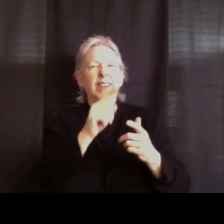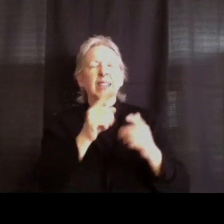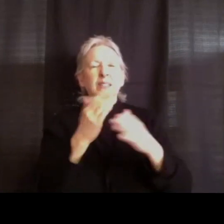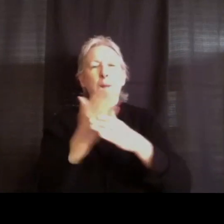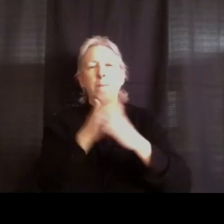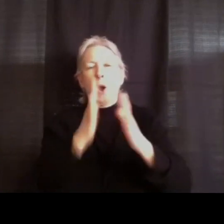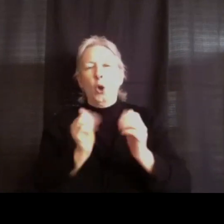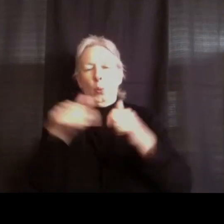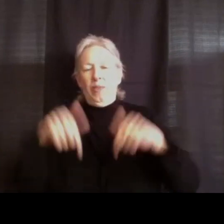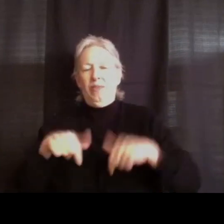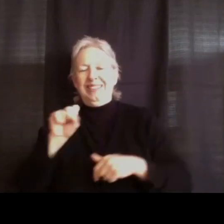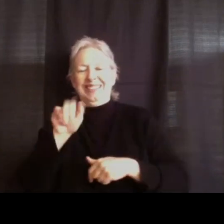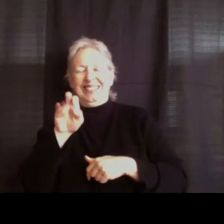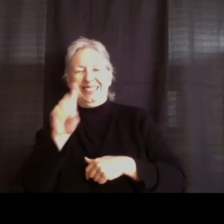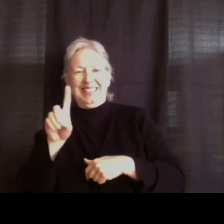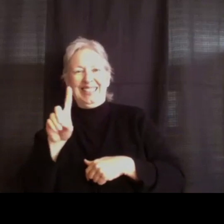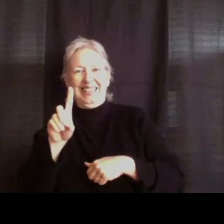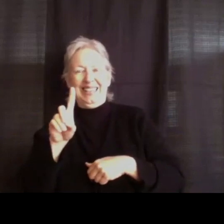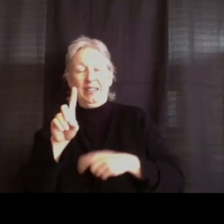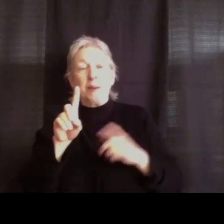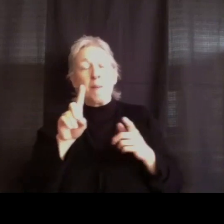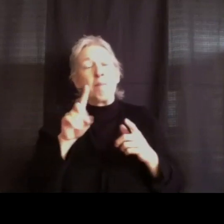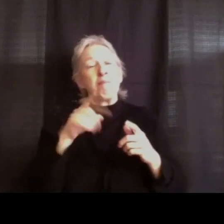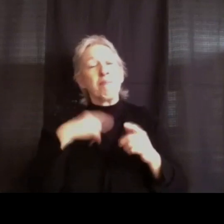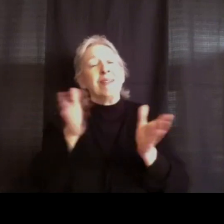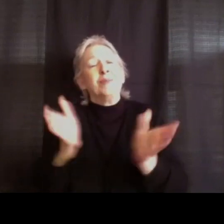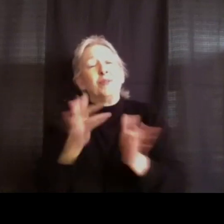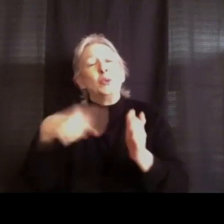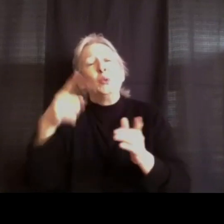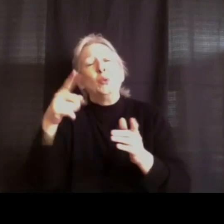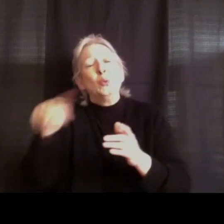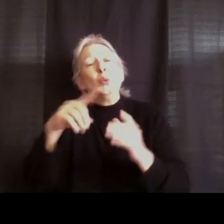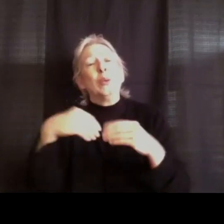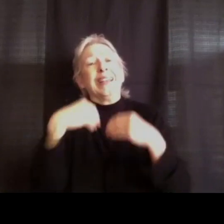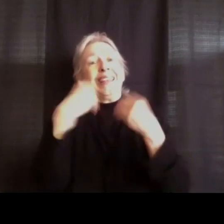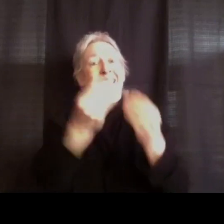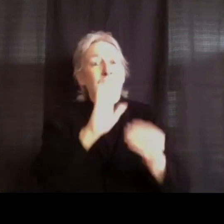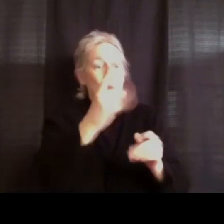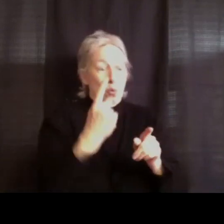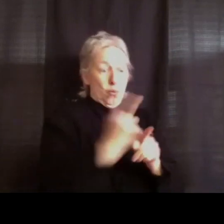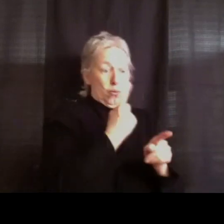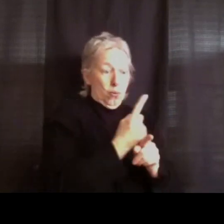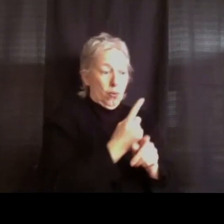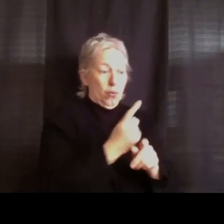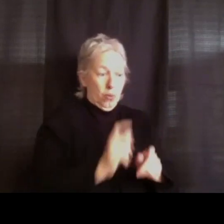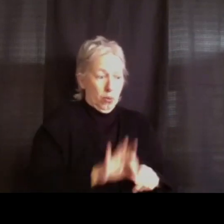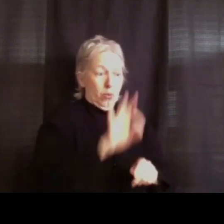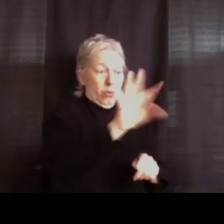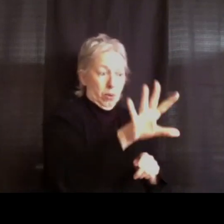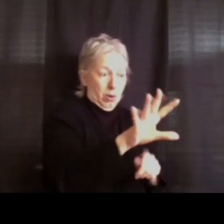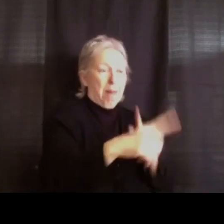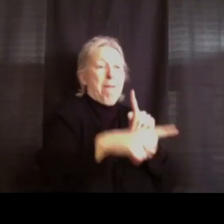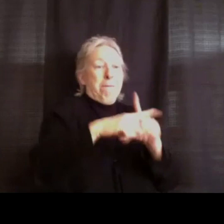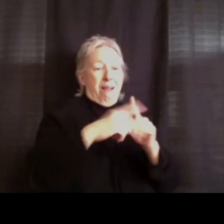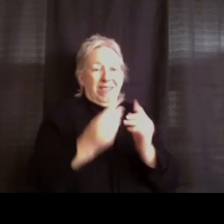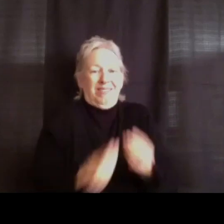Notice I said extra percent there, beyond what we've already committed to our congregation.